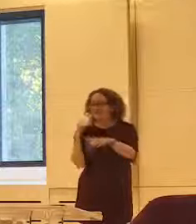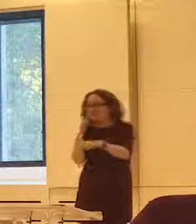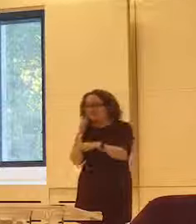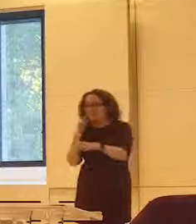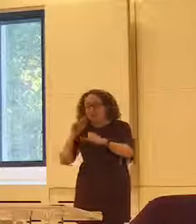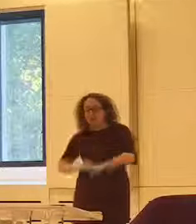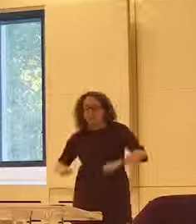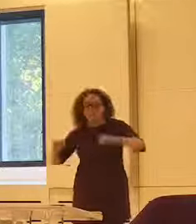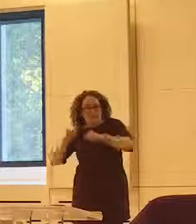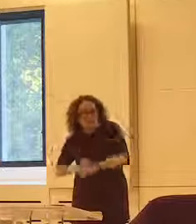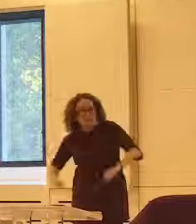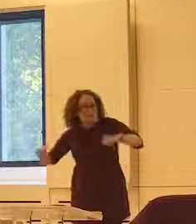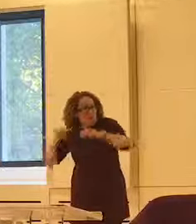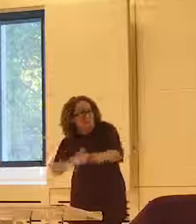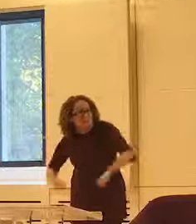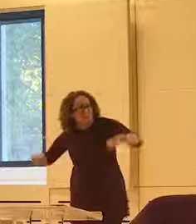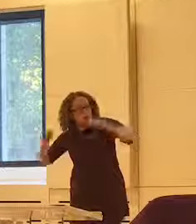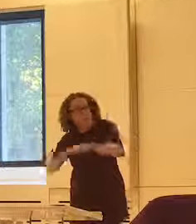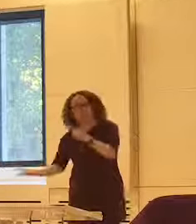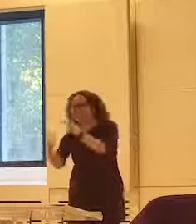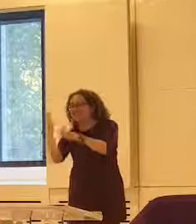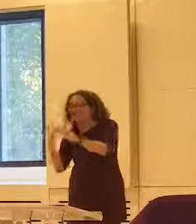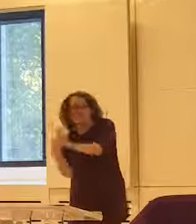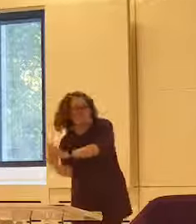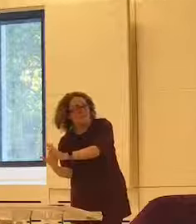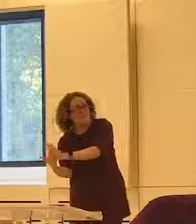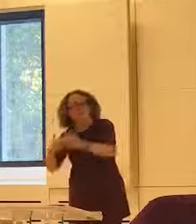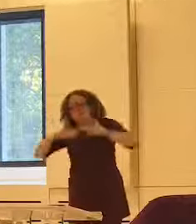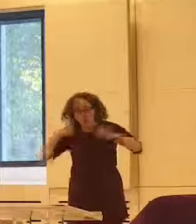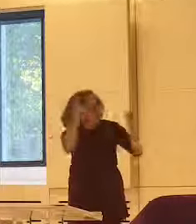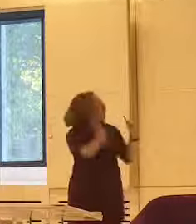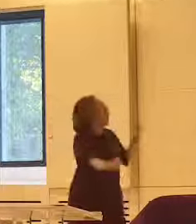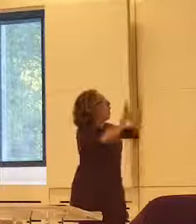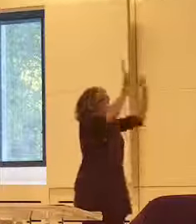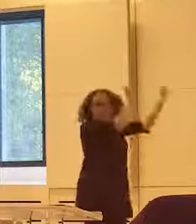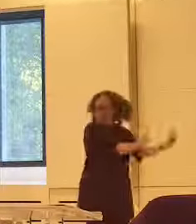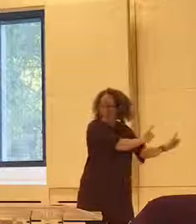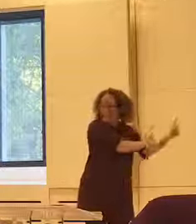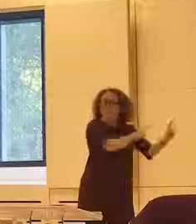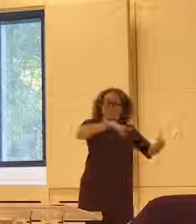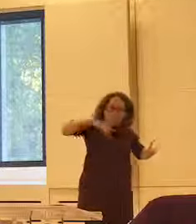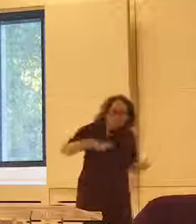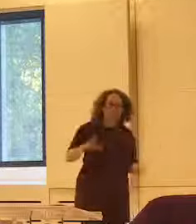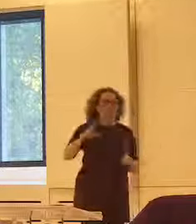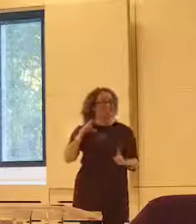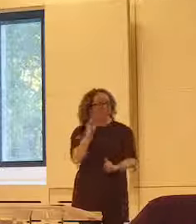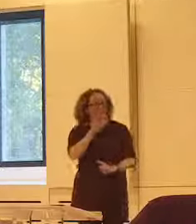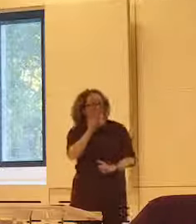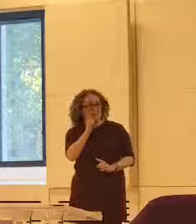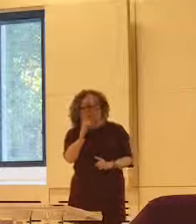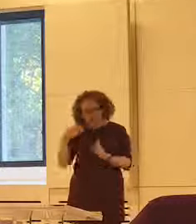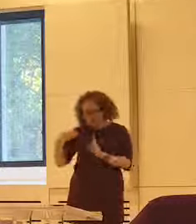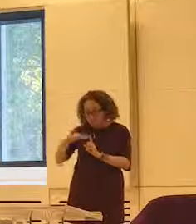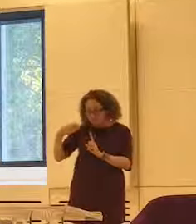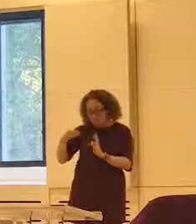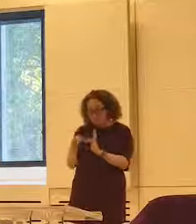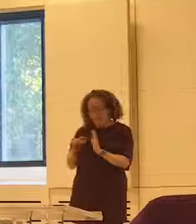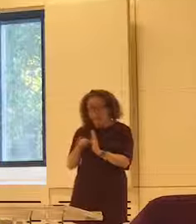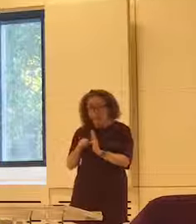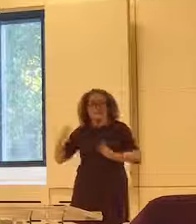the doorways. The deaf are waiting and waiting and waiting before they can get help, and the hearing can go in and out. It should be the other way